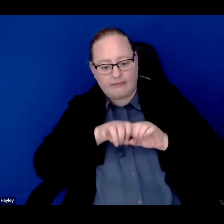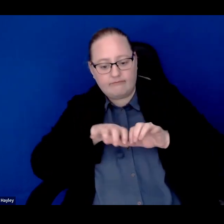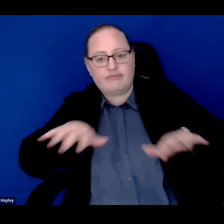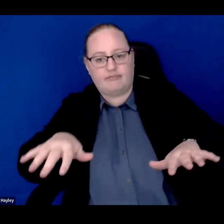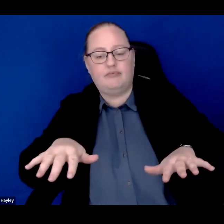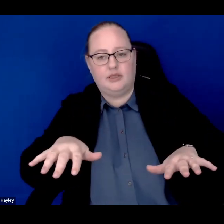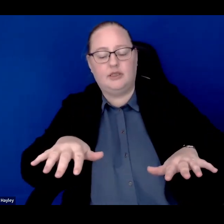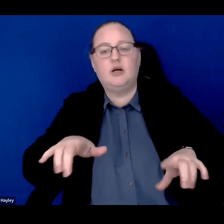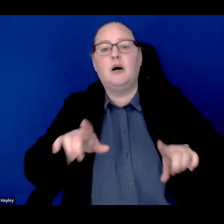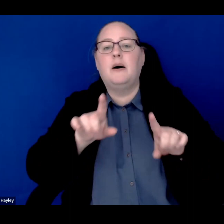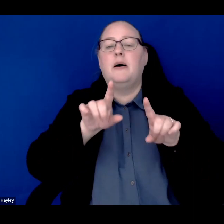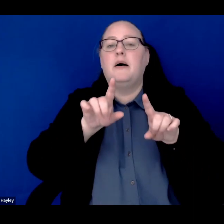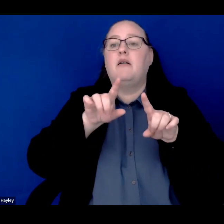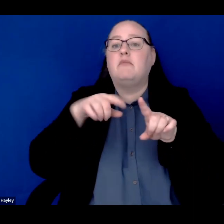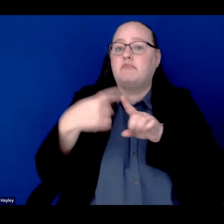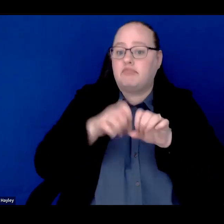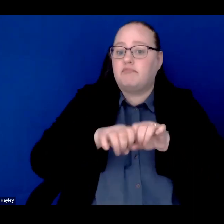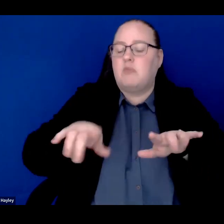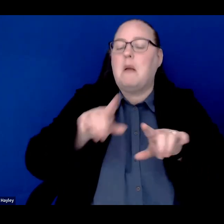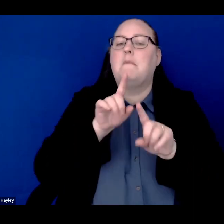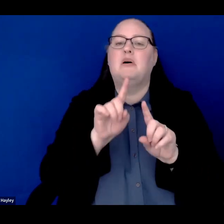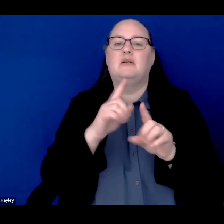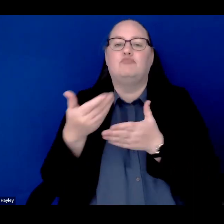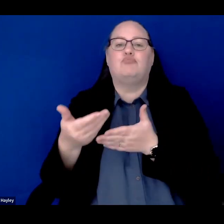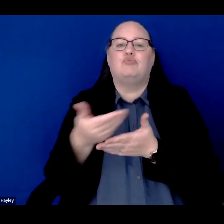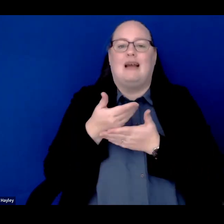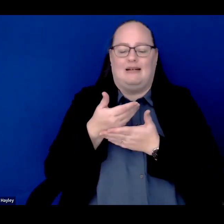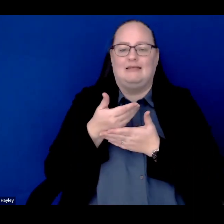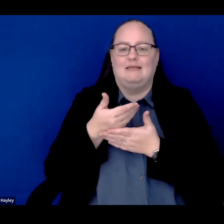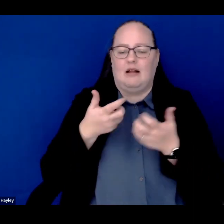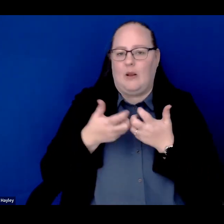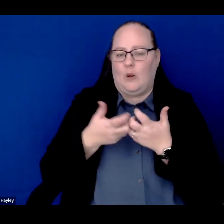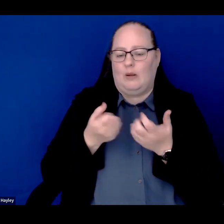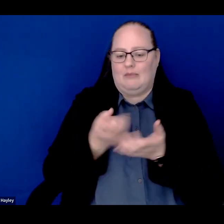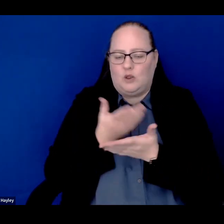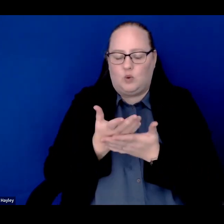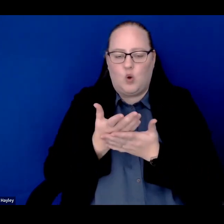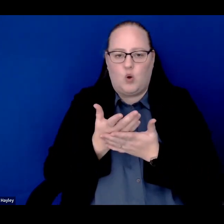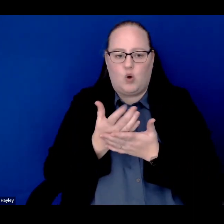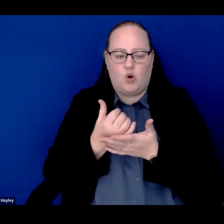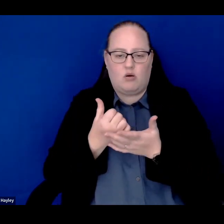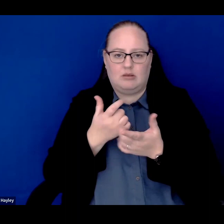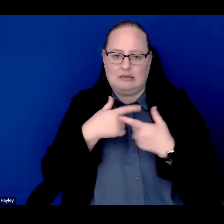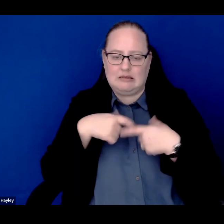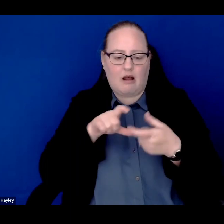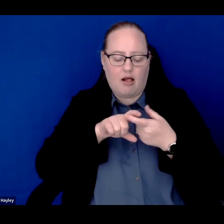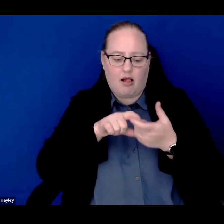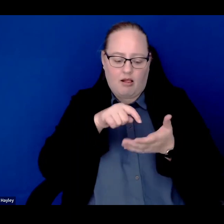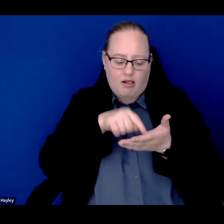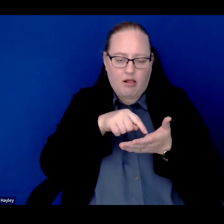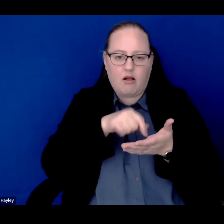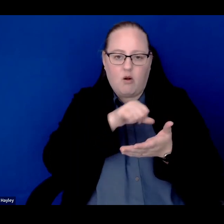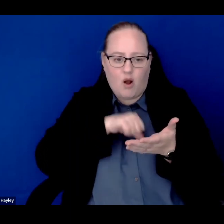also protecting their integrity and their transformative potential. So we've been trying to build a shared community around